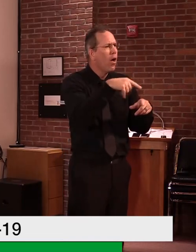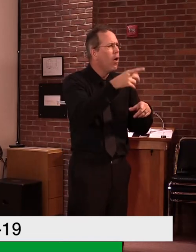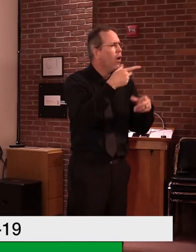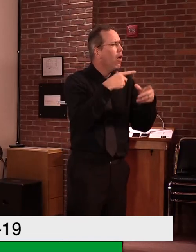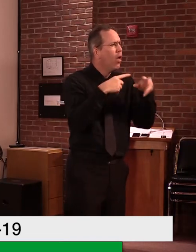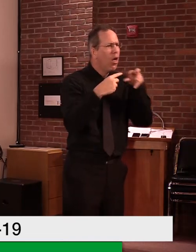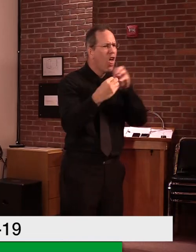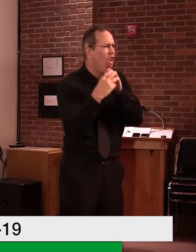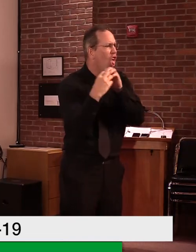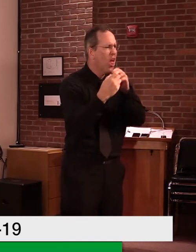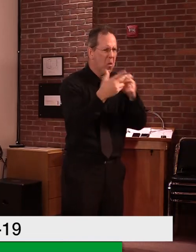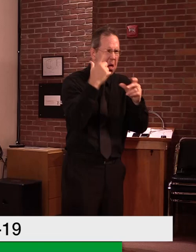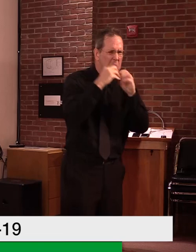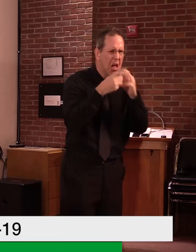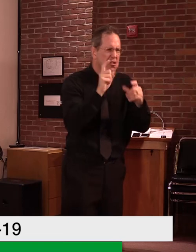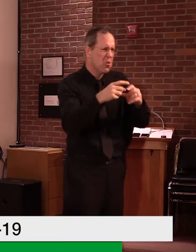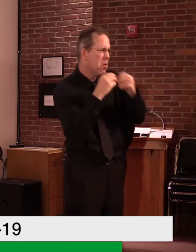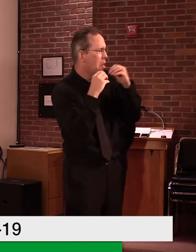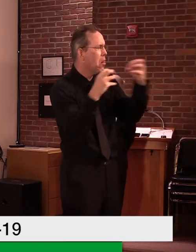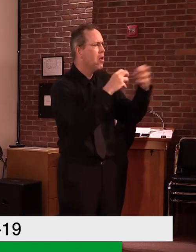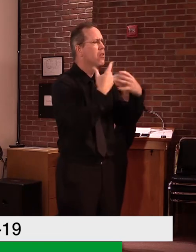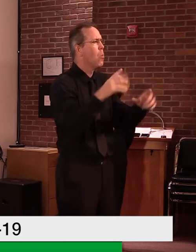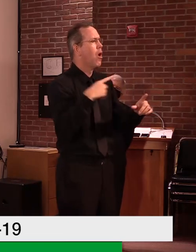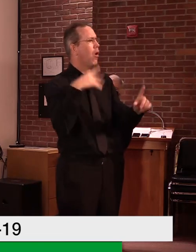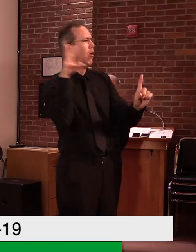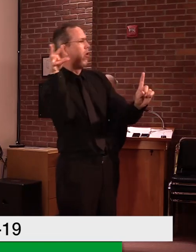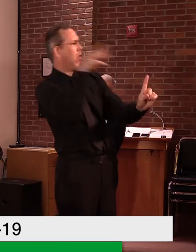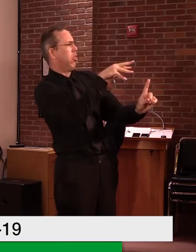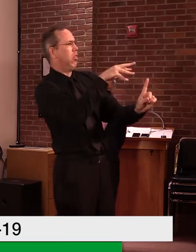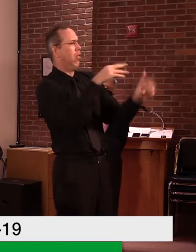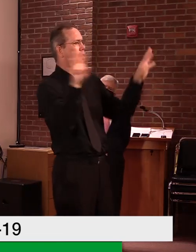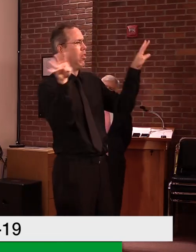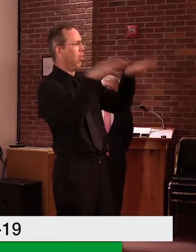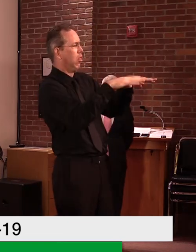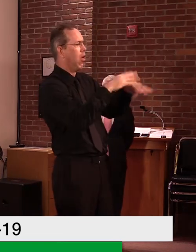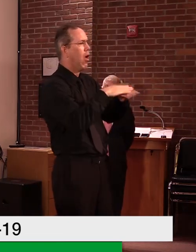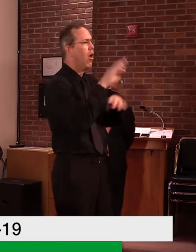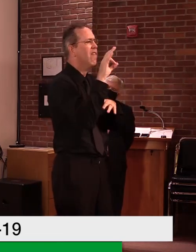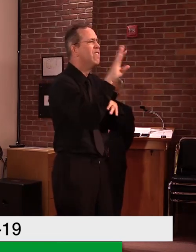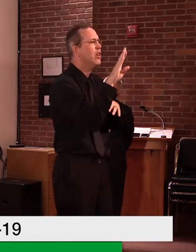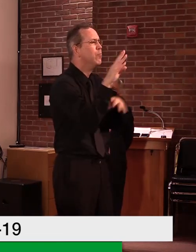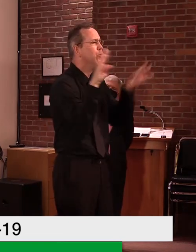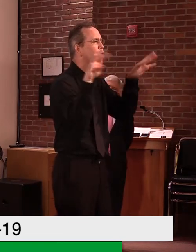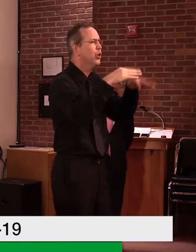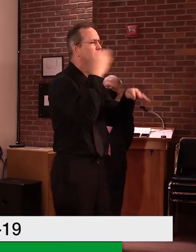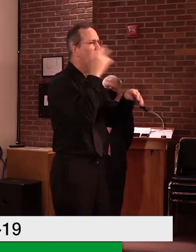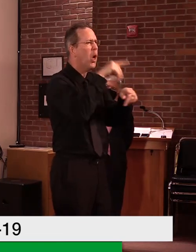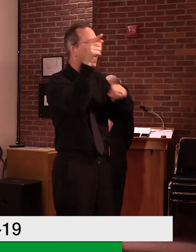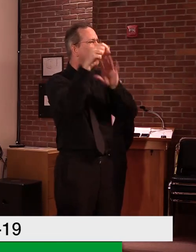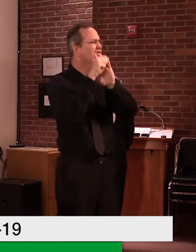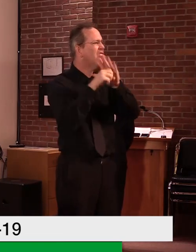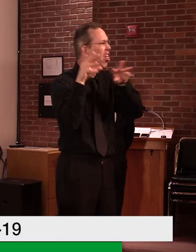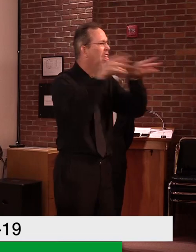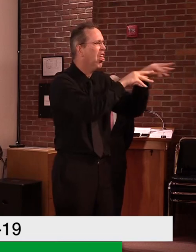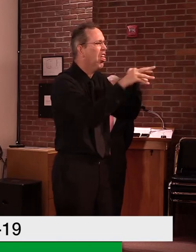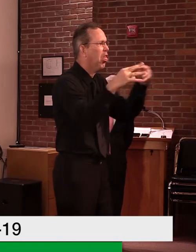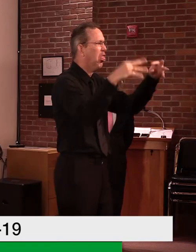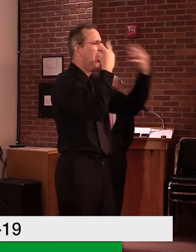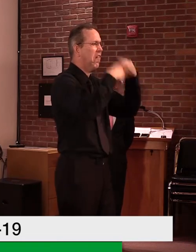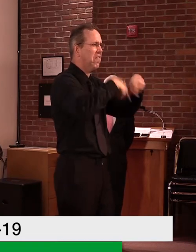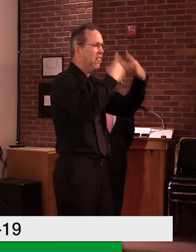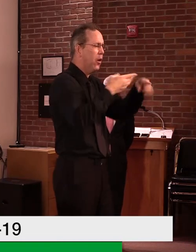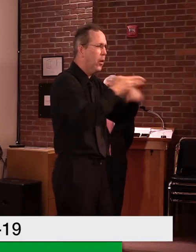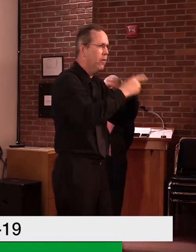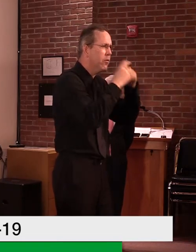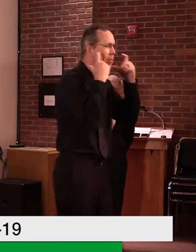help. But understanding, educating, meeting people where they are, and maybe using a little